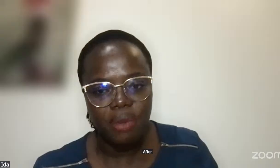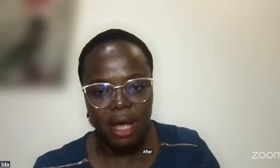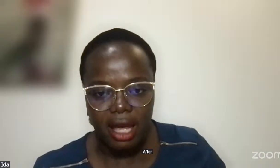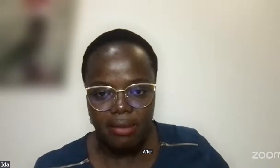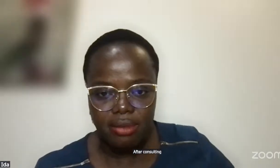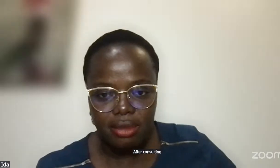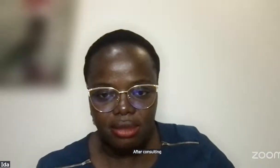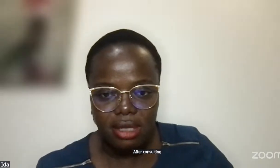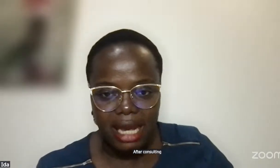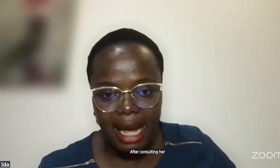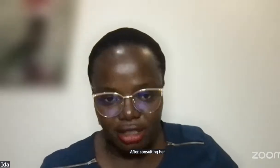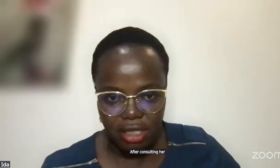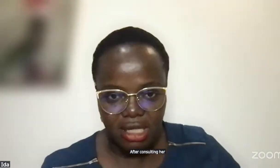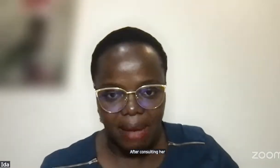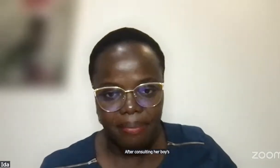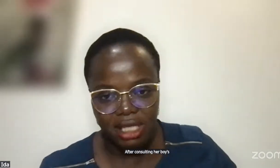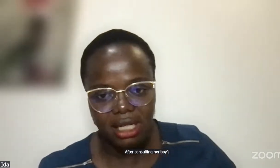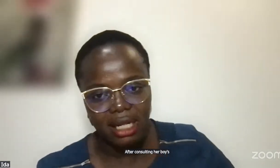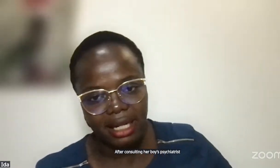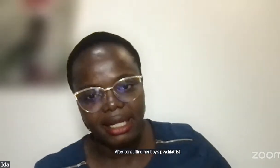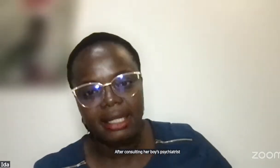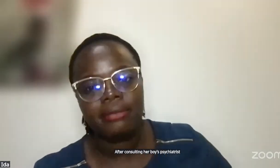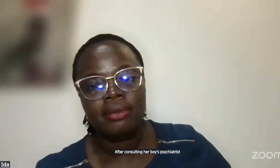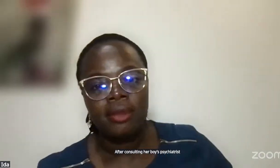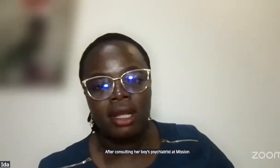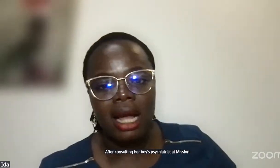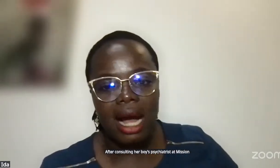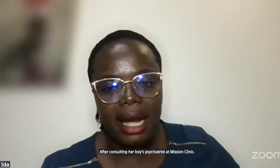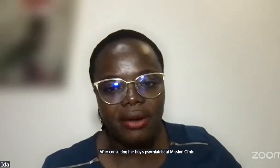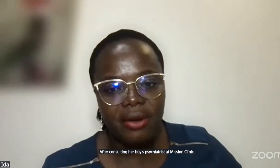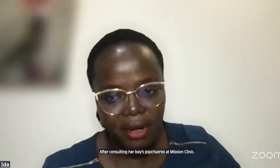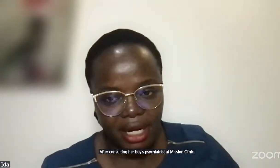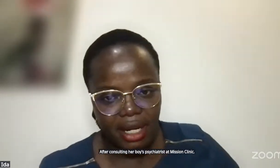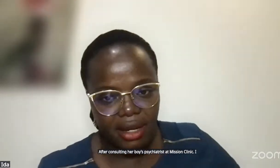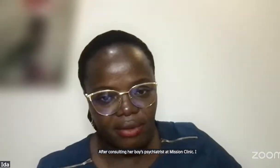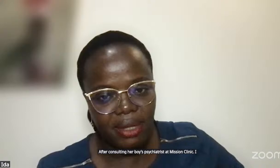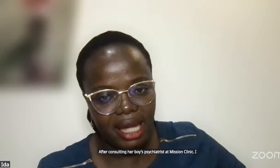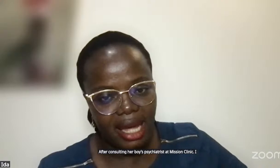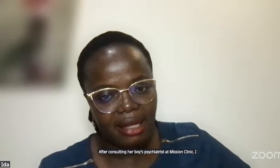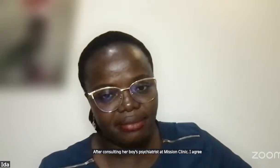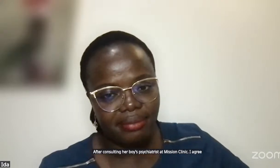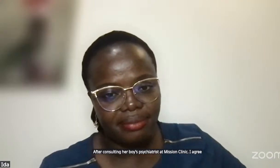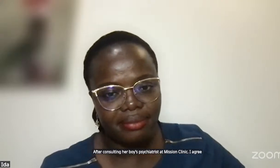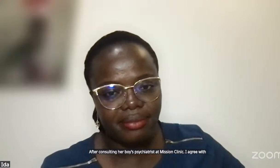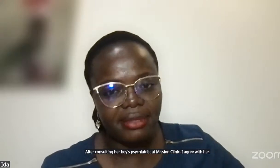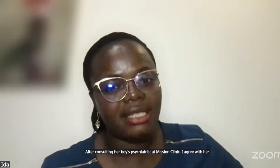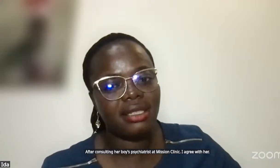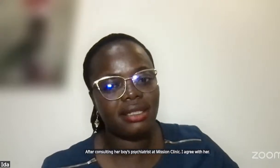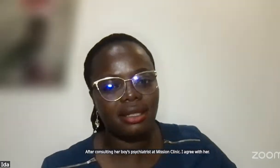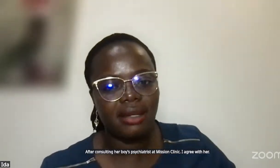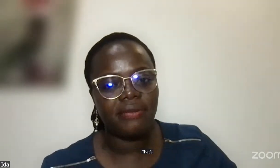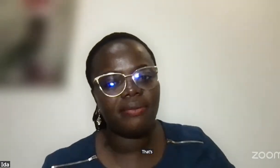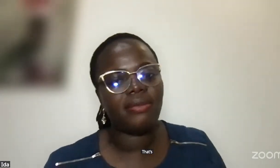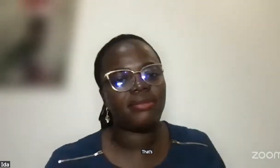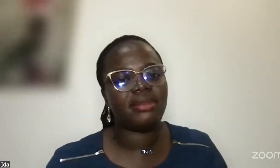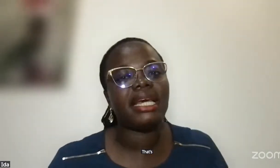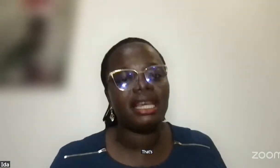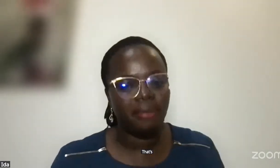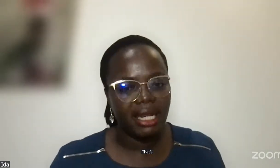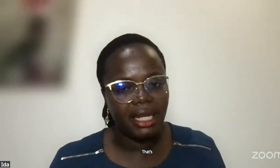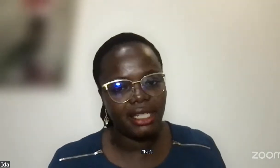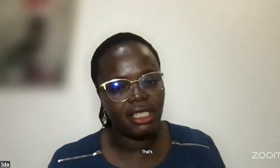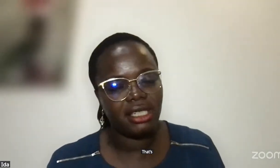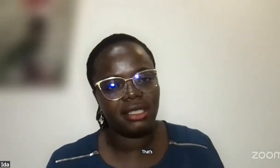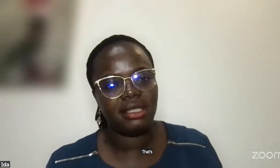boy's psychiatrist at Mission Clinic, I agree with her that